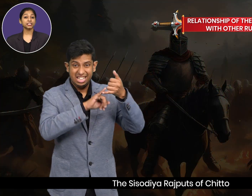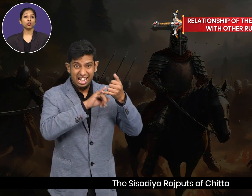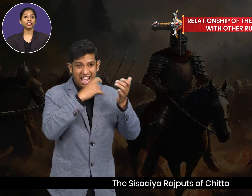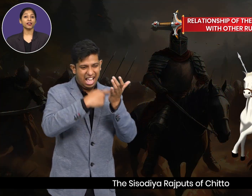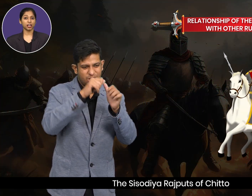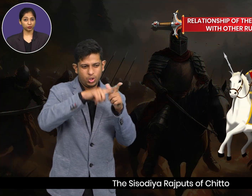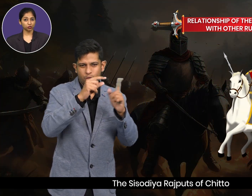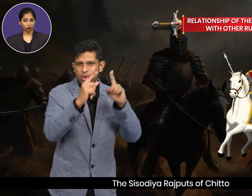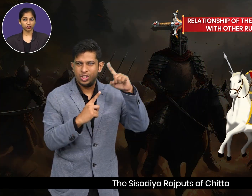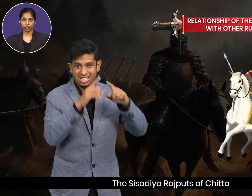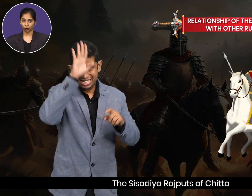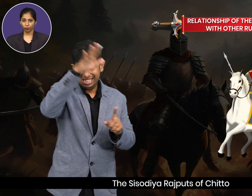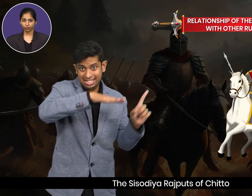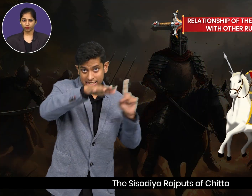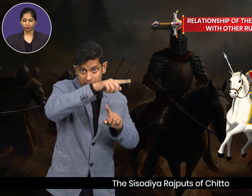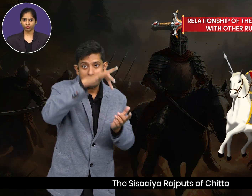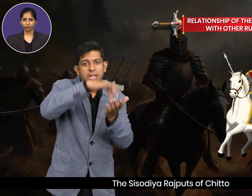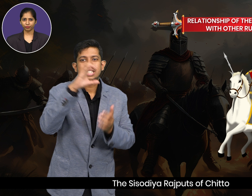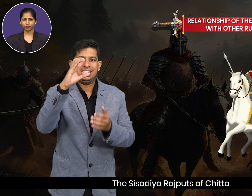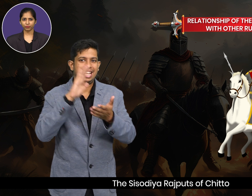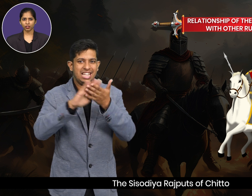The Sisodia Rajputs of Cheto